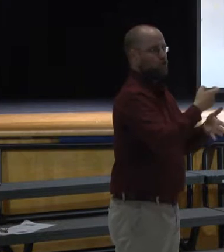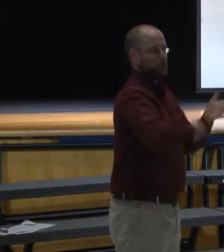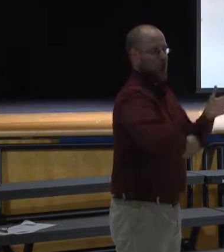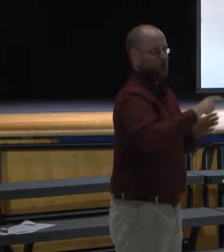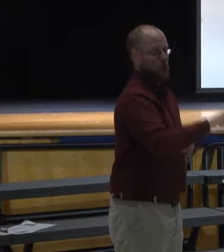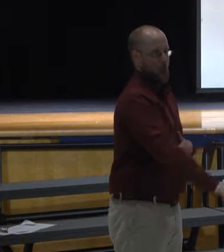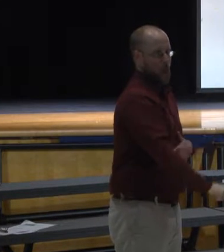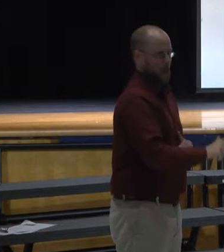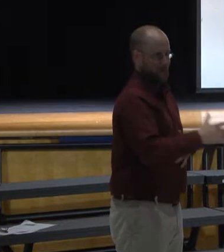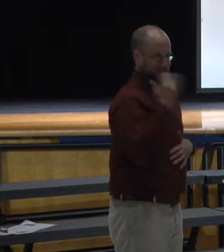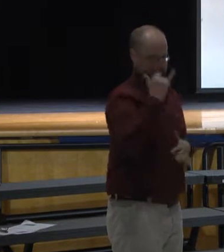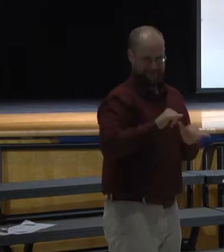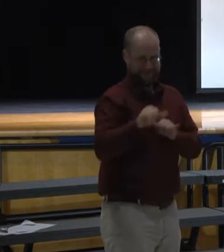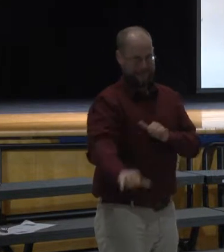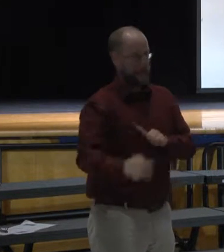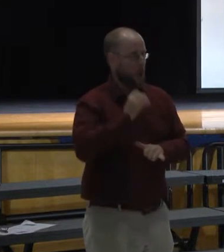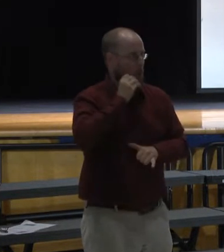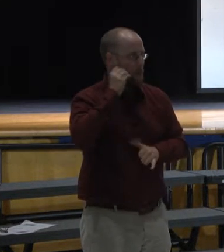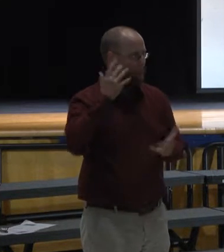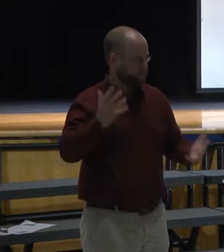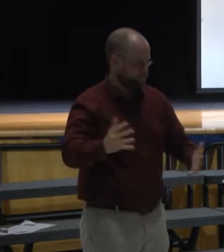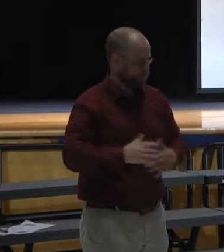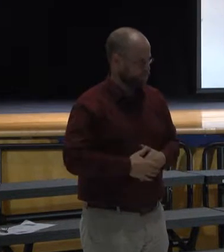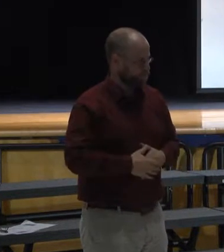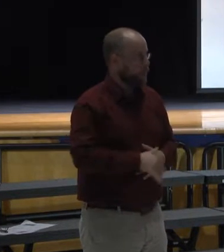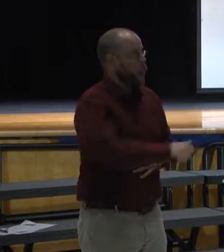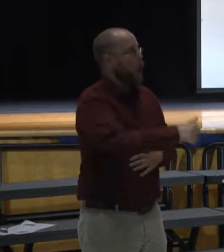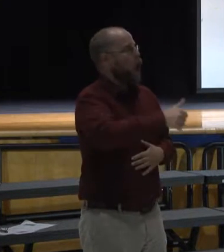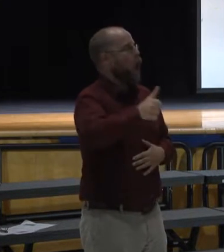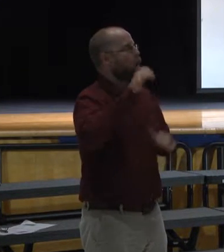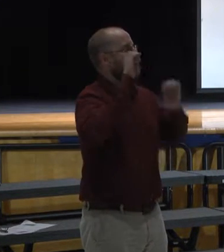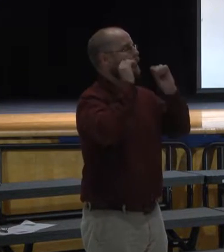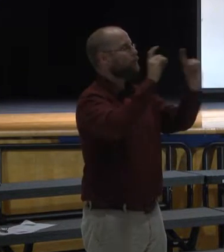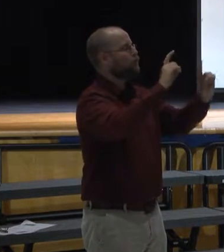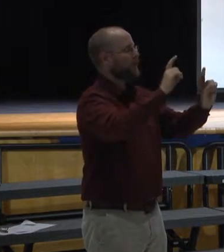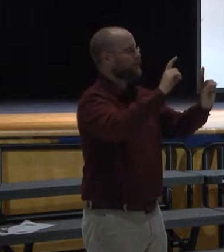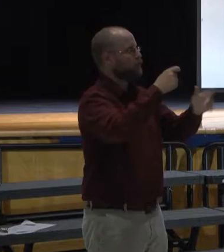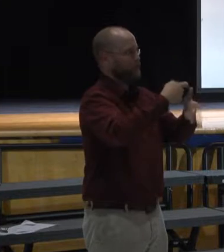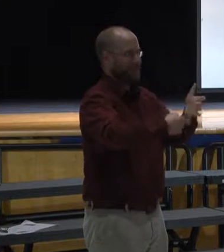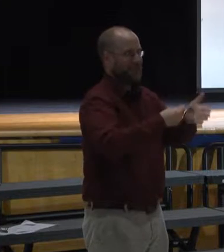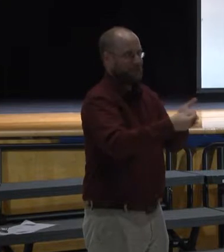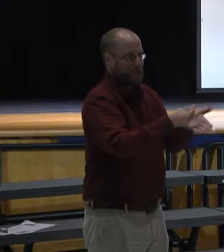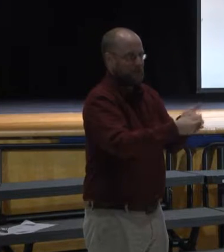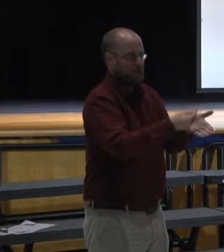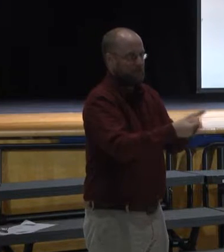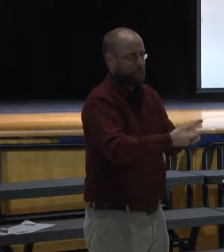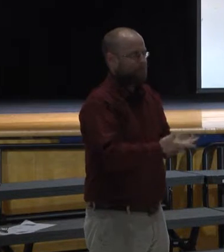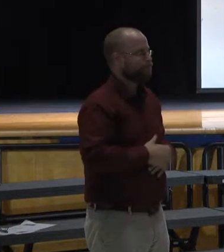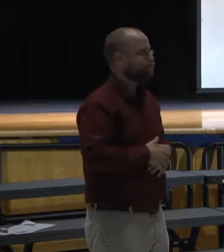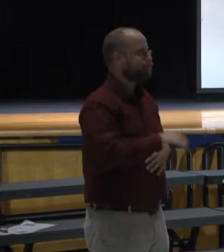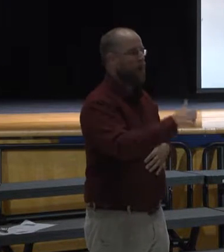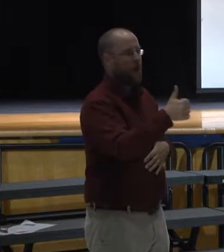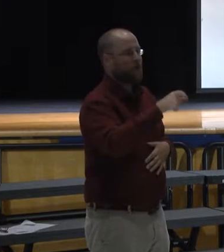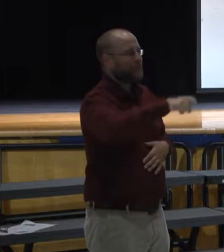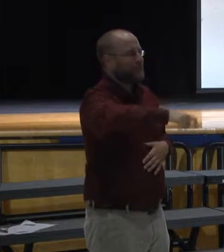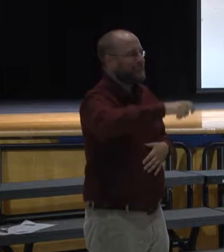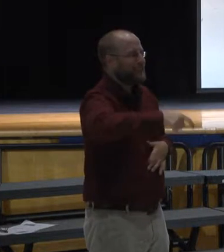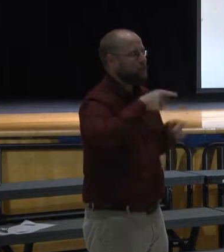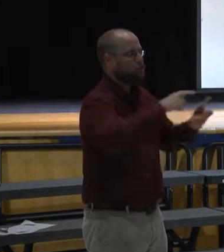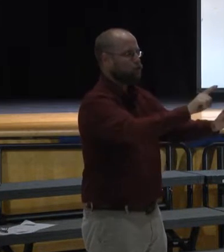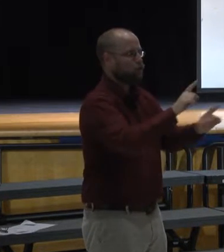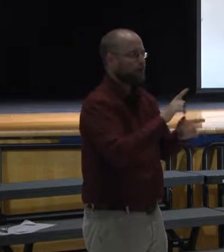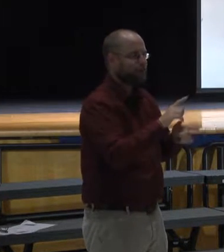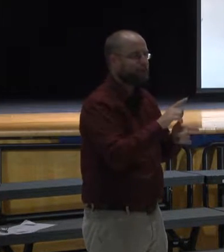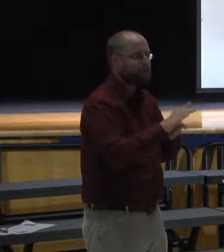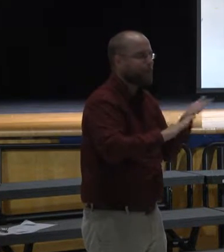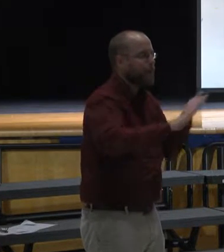right, and other educational expenses. All right, what is a student going to need money for while they're at school? All right, whether that includes